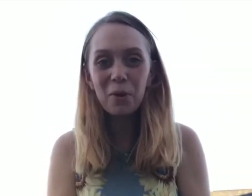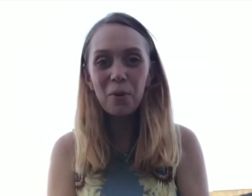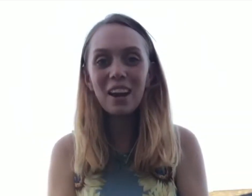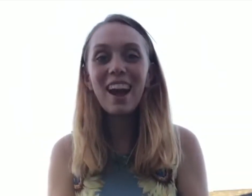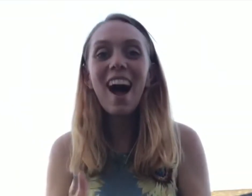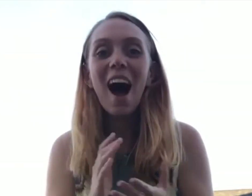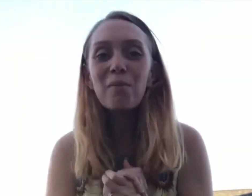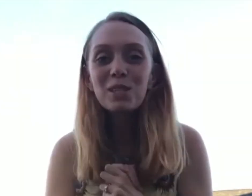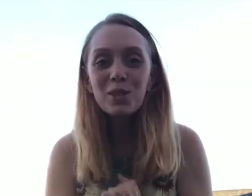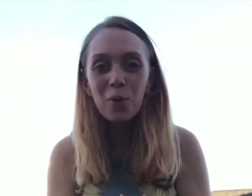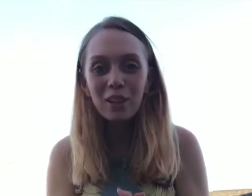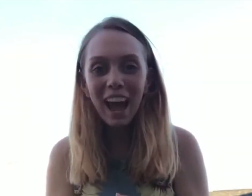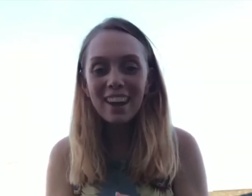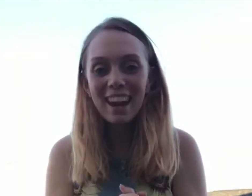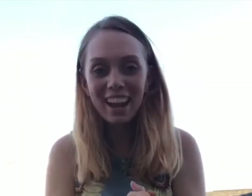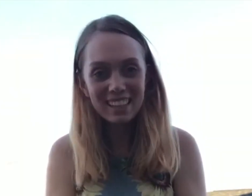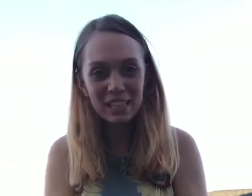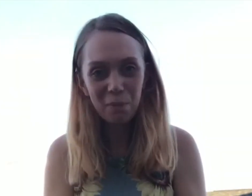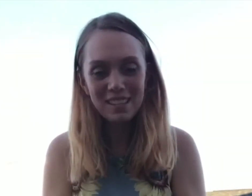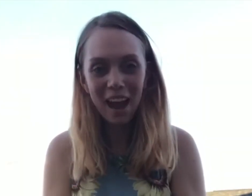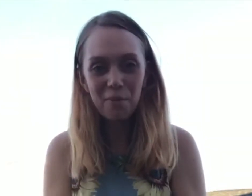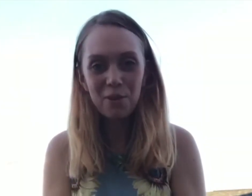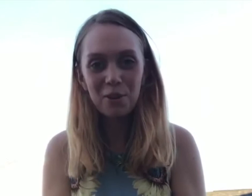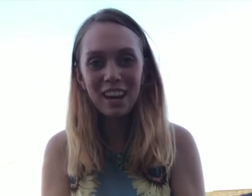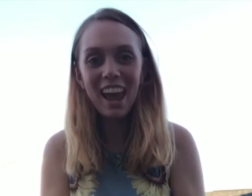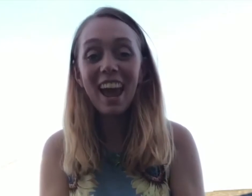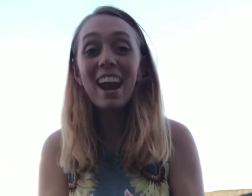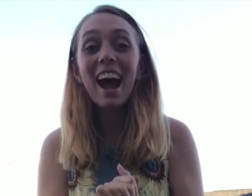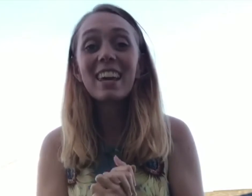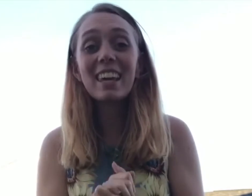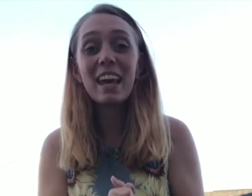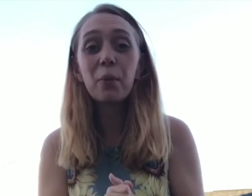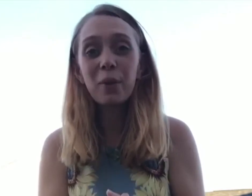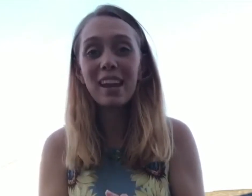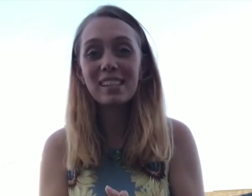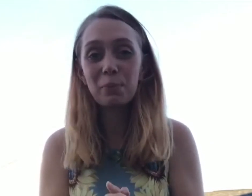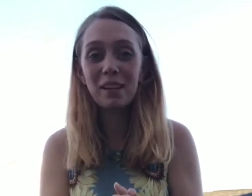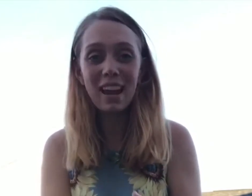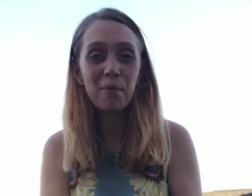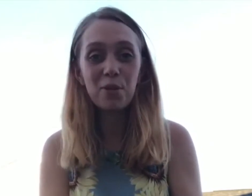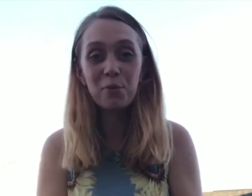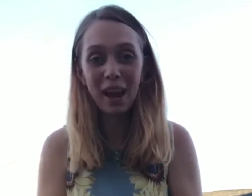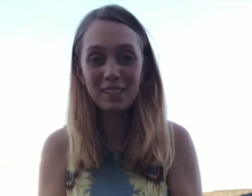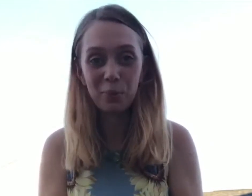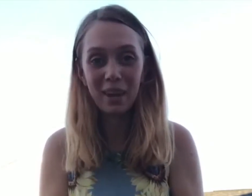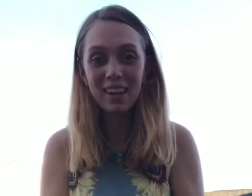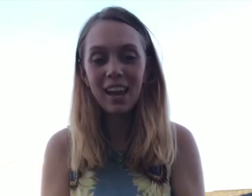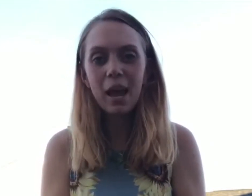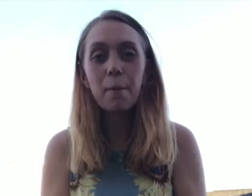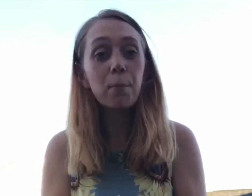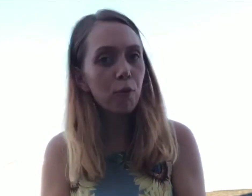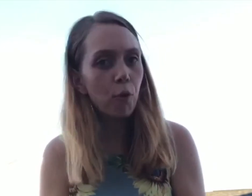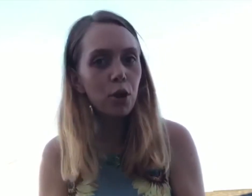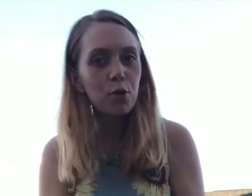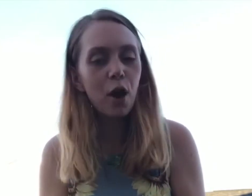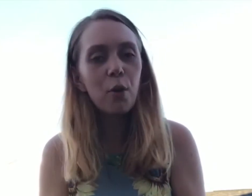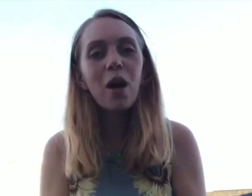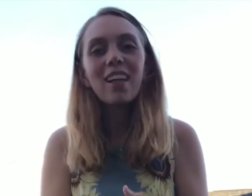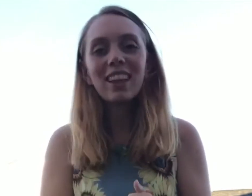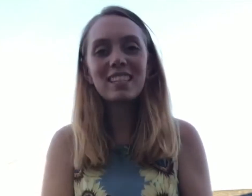Everyone, I'm so glad that I got to spend time with you today, and I can't wait to spend time with you next week. But before you go, let's end